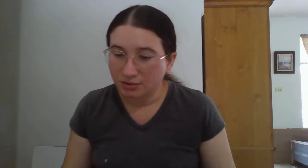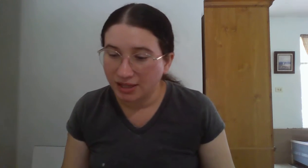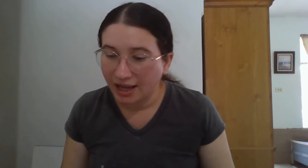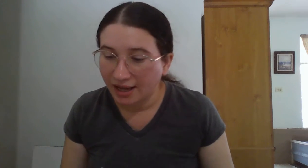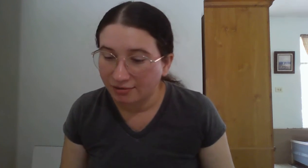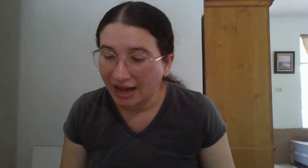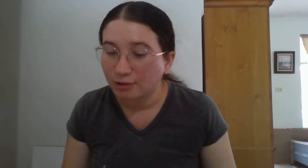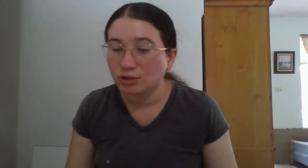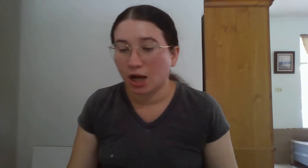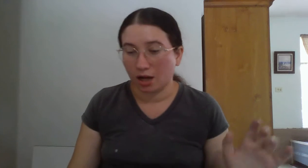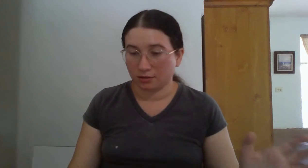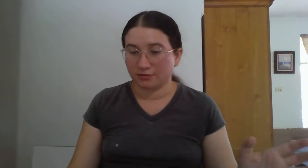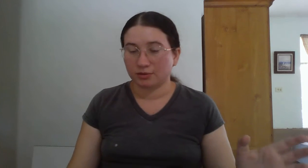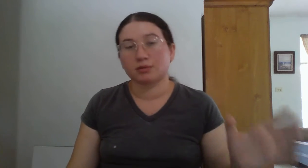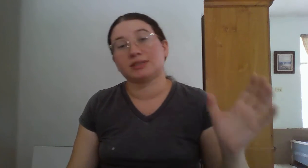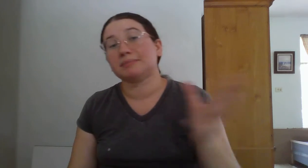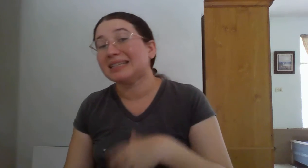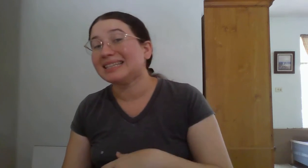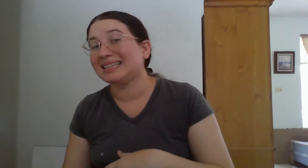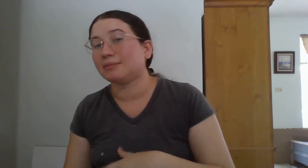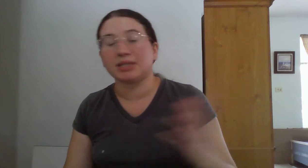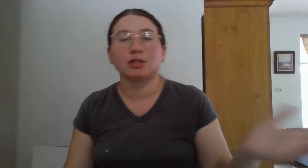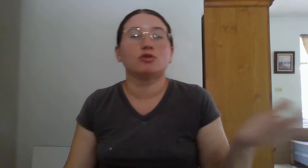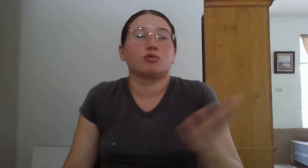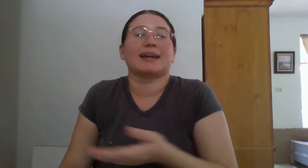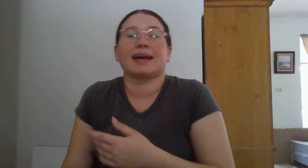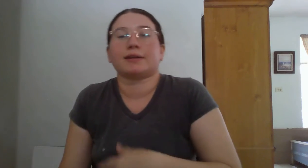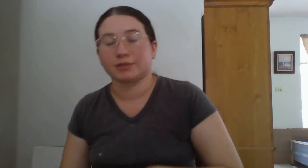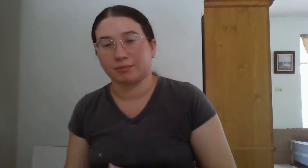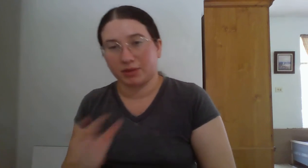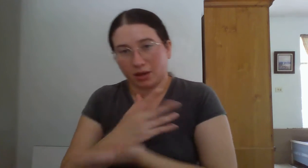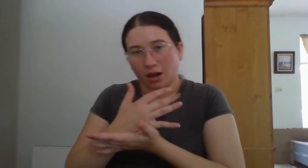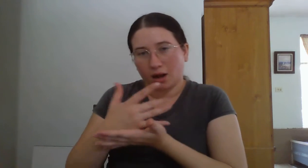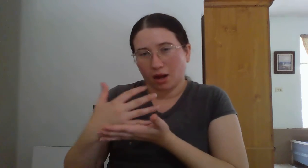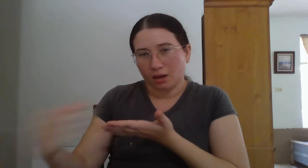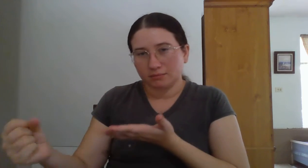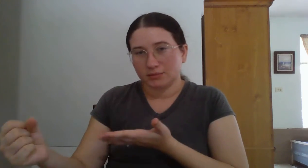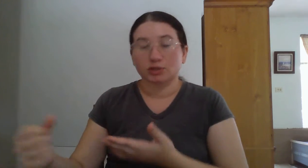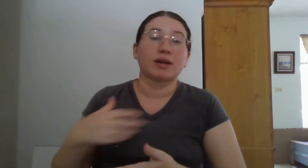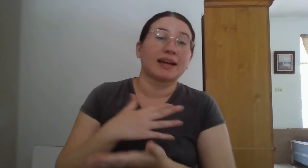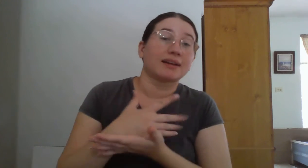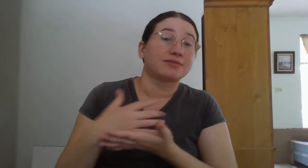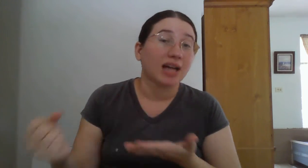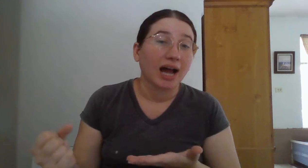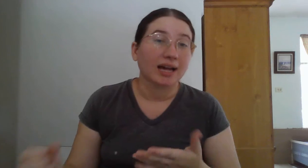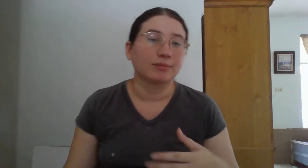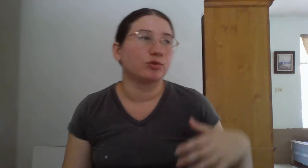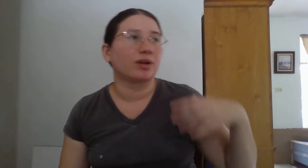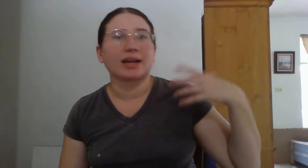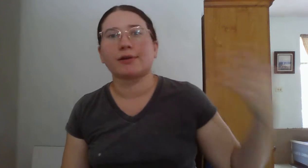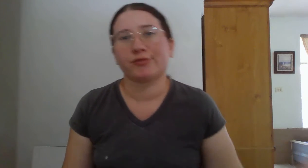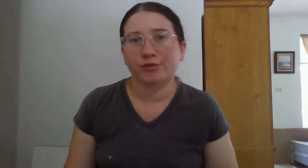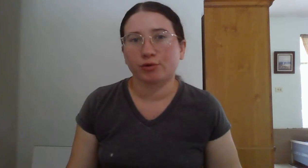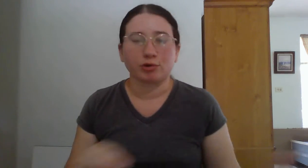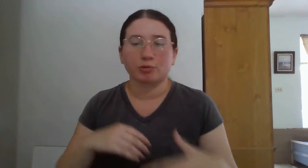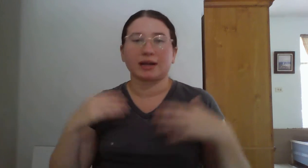We have out of or depleted, meaning you ran out of something. You ran out of time, you ran out of food, you ran